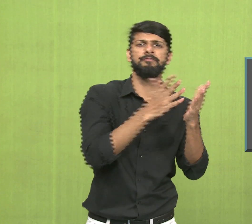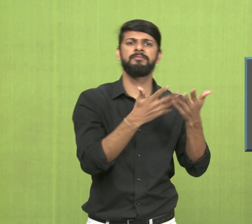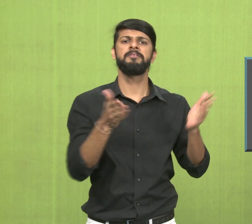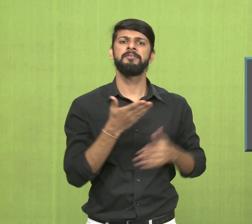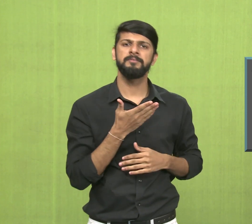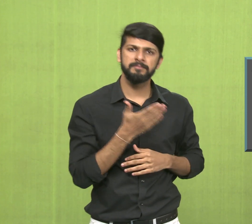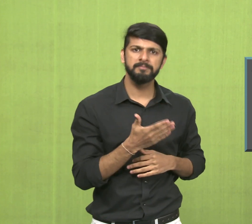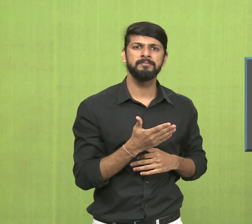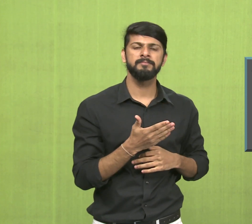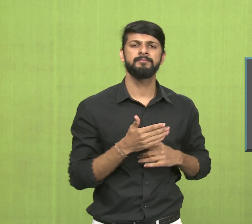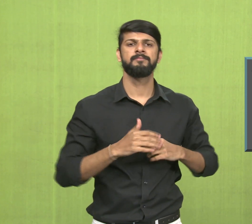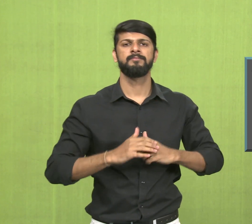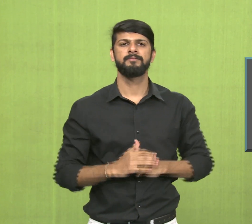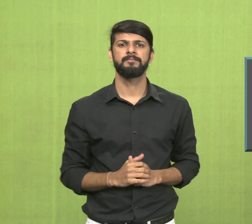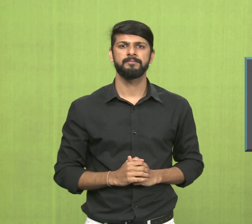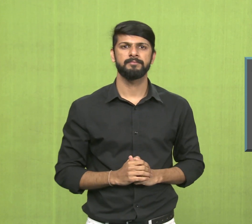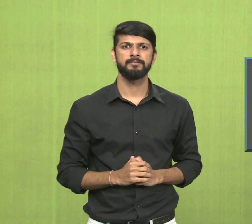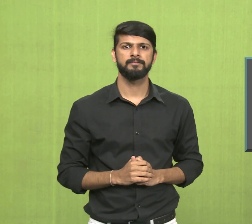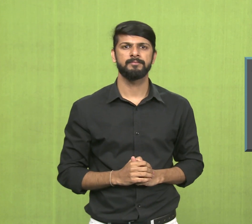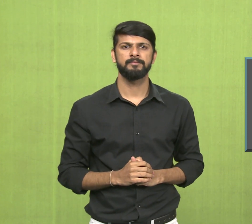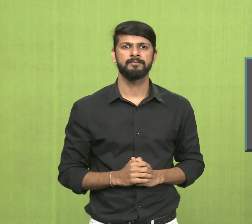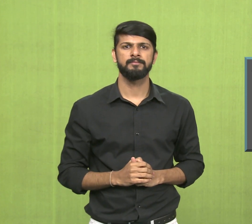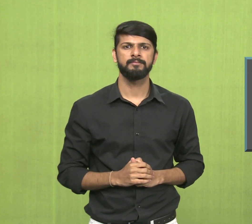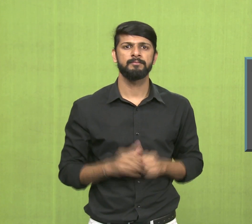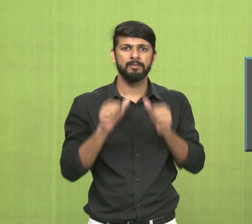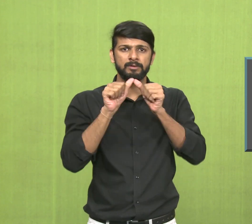press it onto the surface to get the desired print.